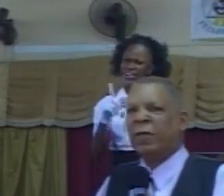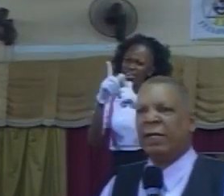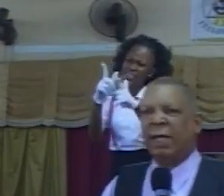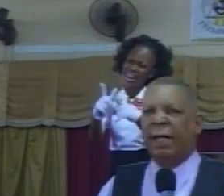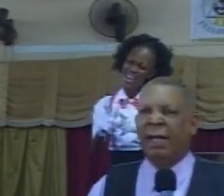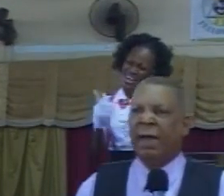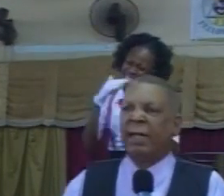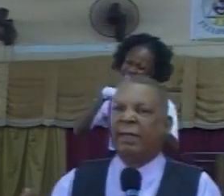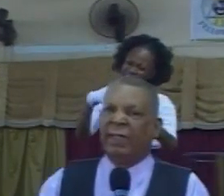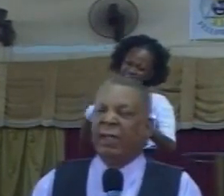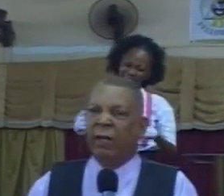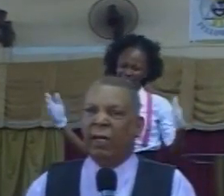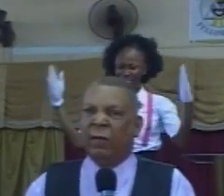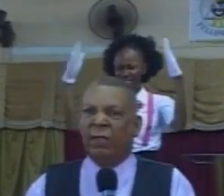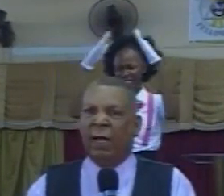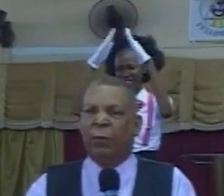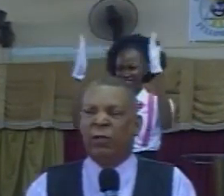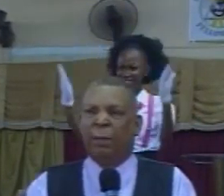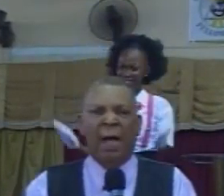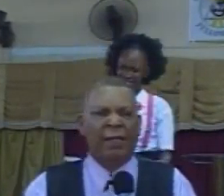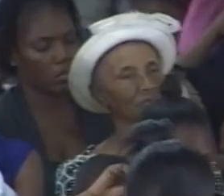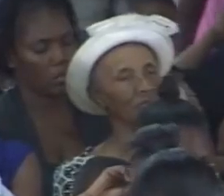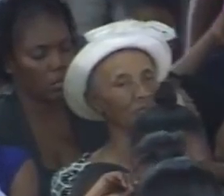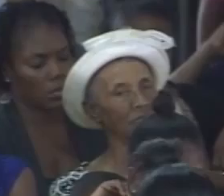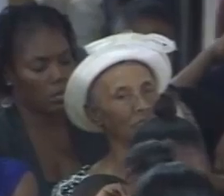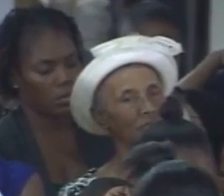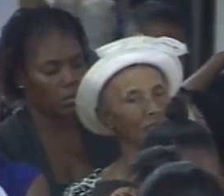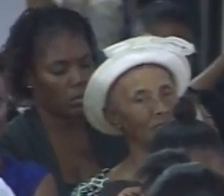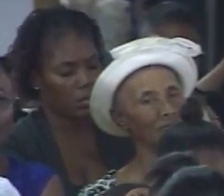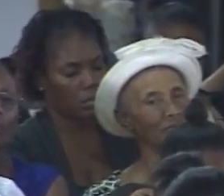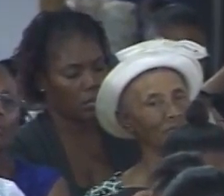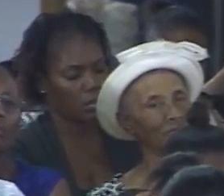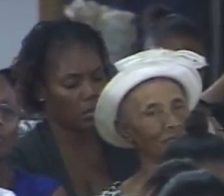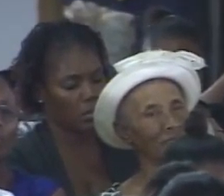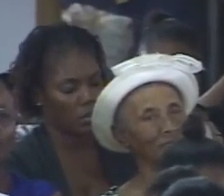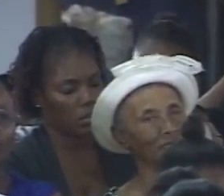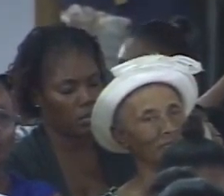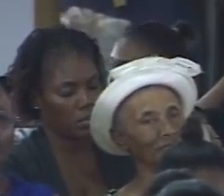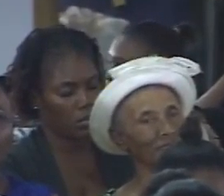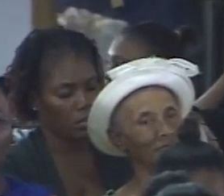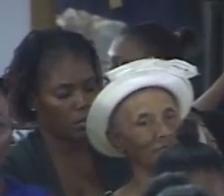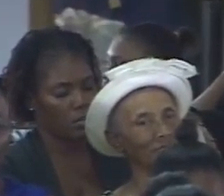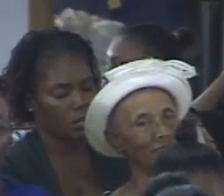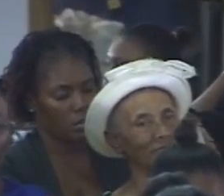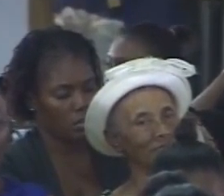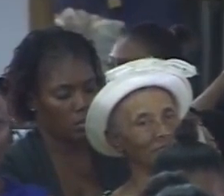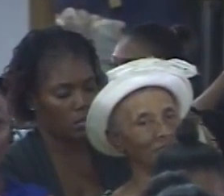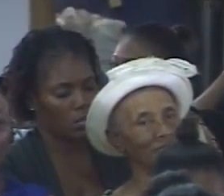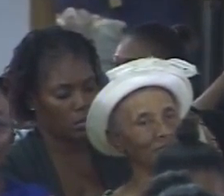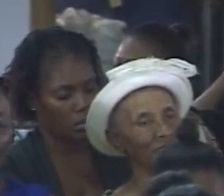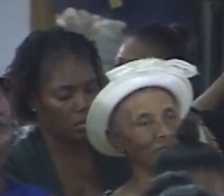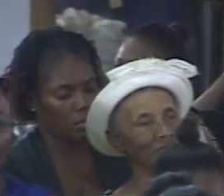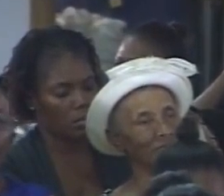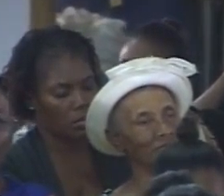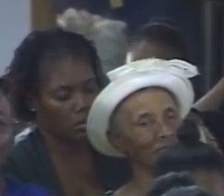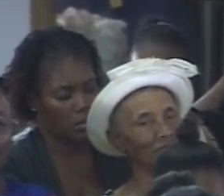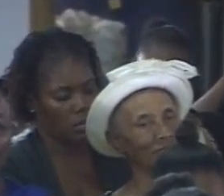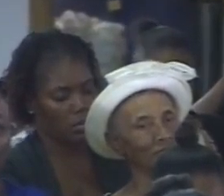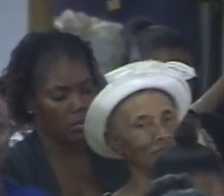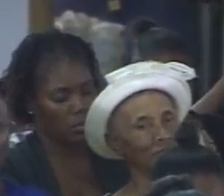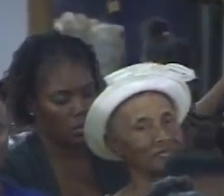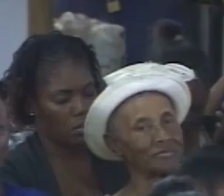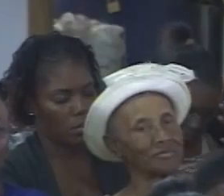you must understand the kind of activities in there. It was approaching Passover, the biggest feast. And so he had Jews from